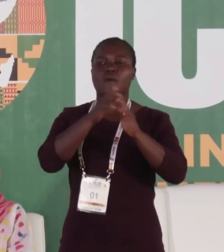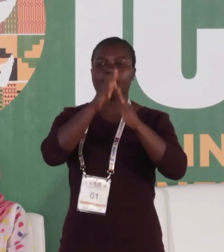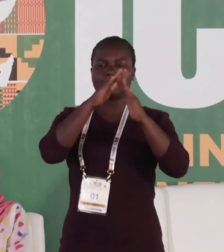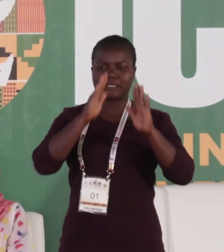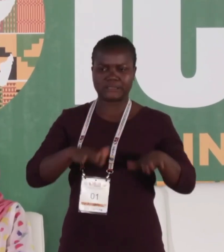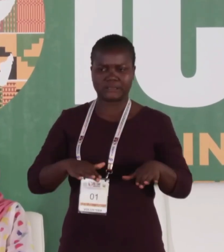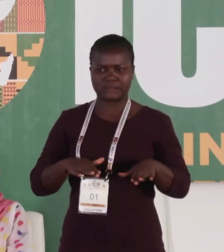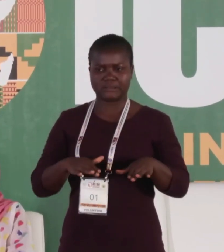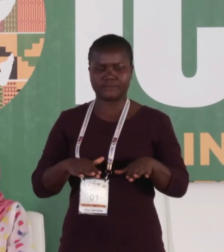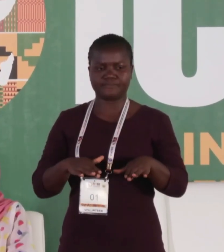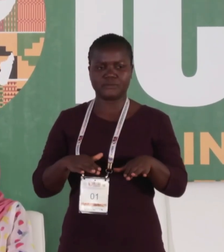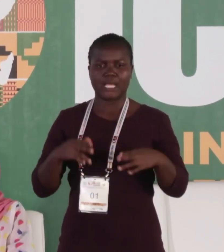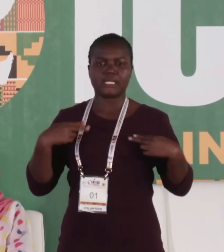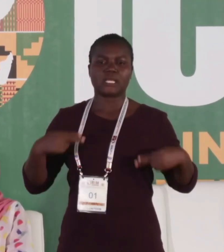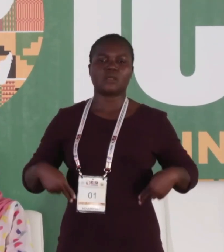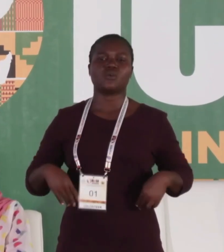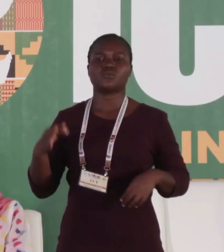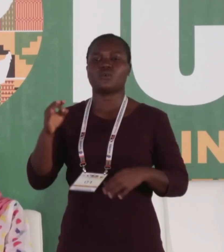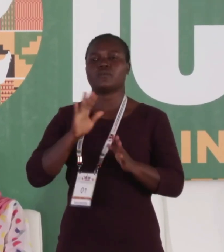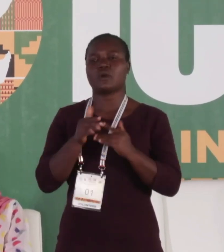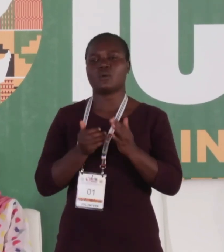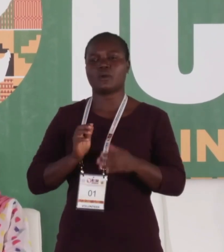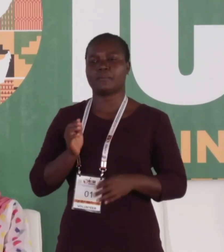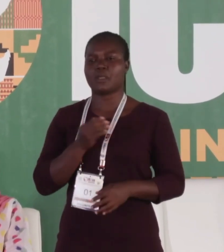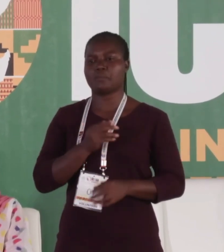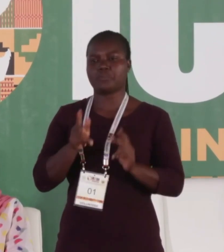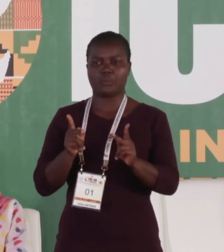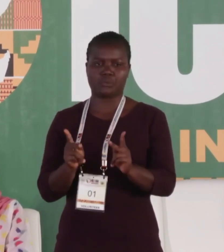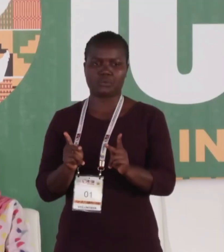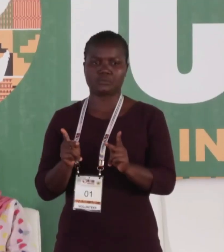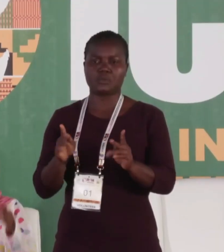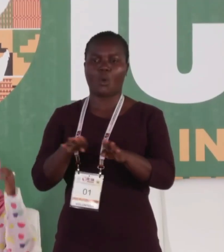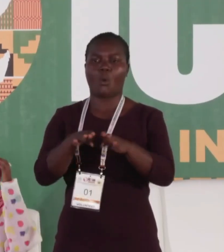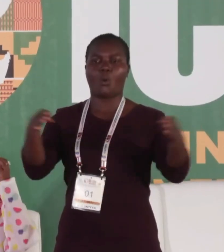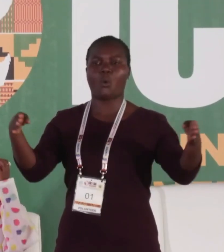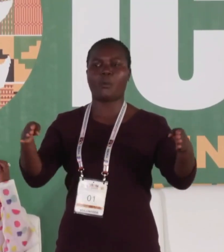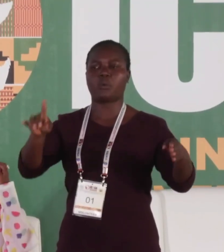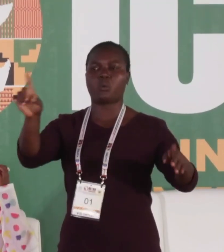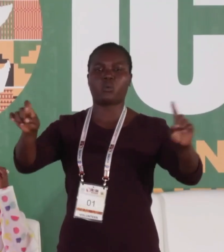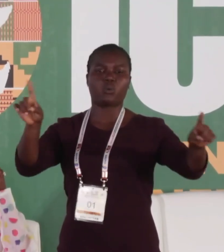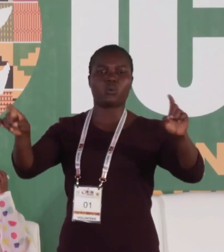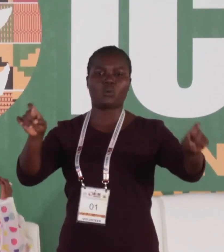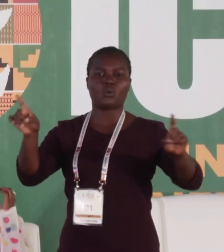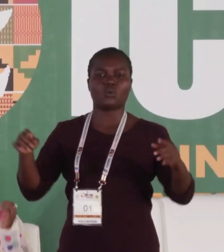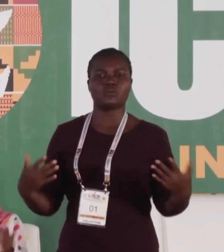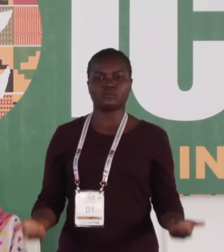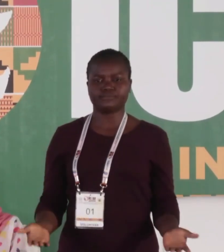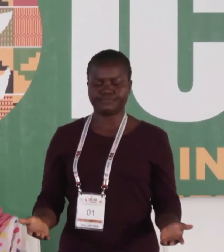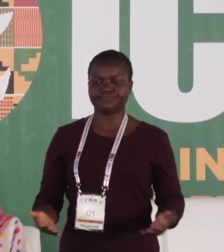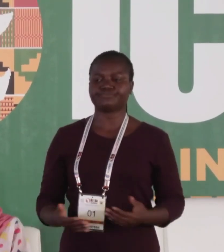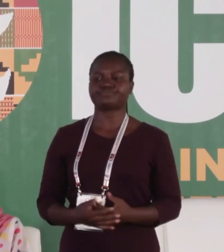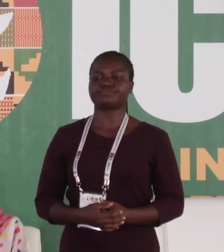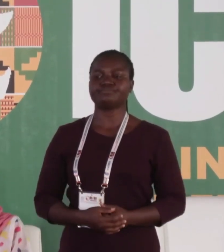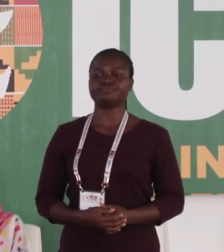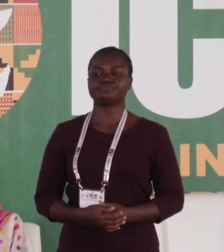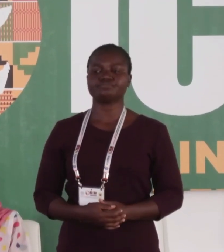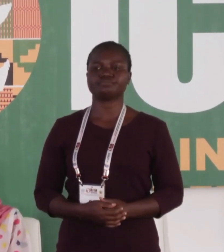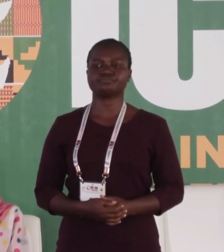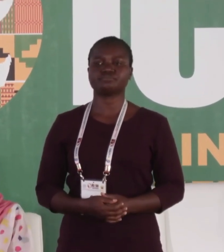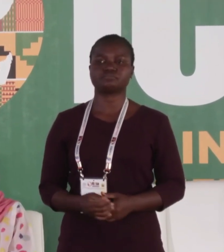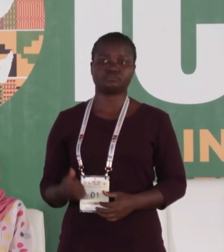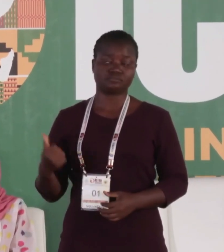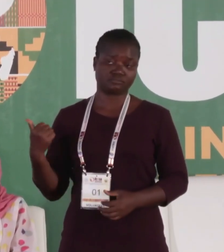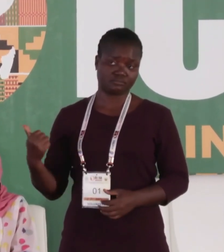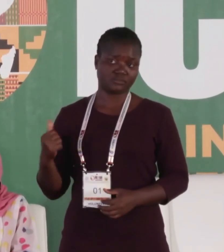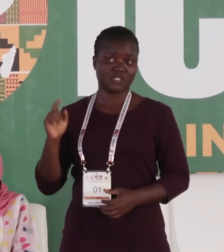our people. So I'm opening the floor to questions and comments. I'm going to be number one